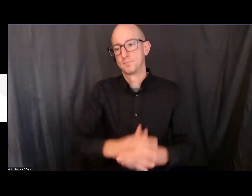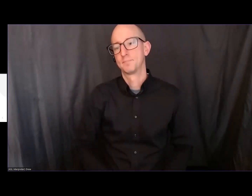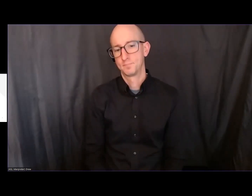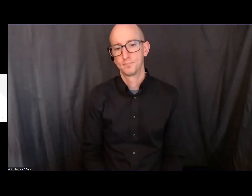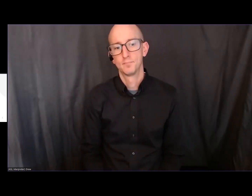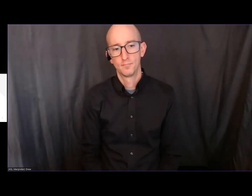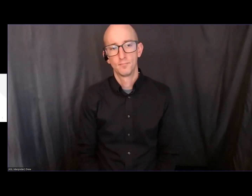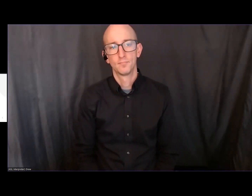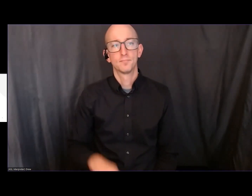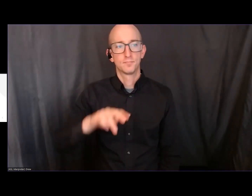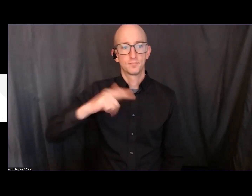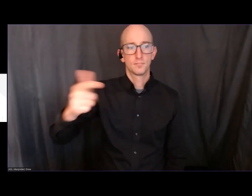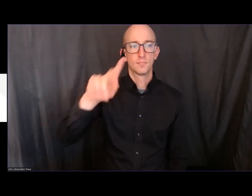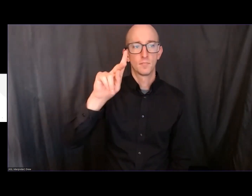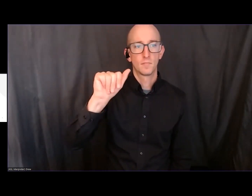Kalila.